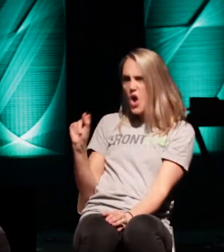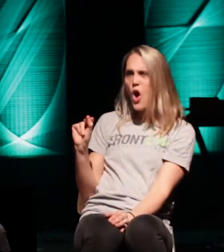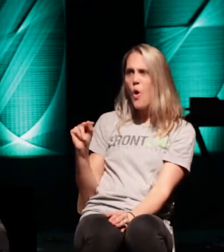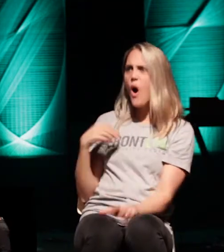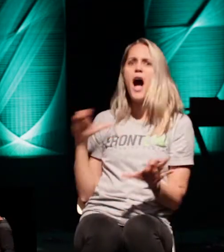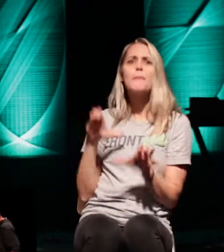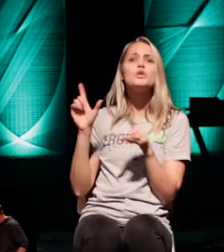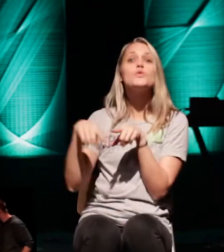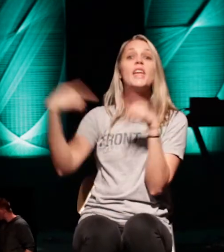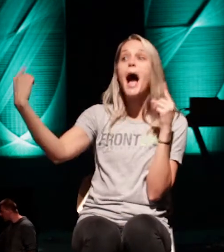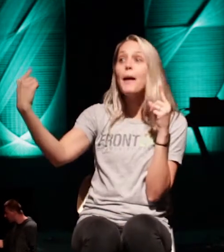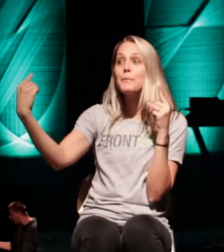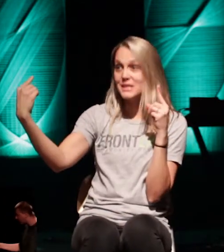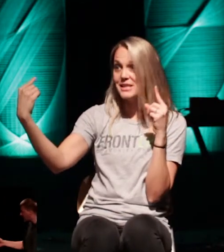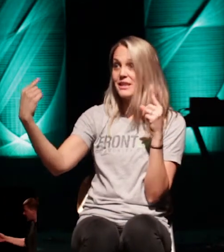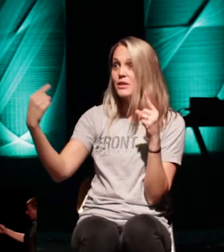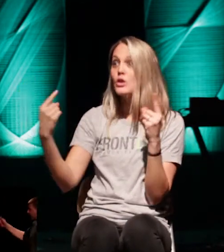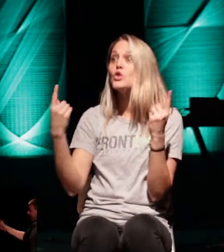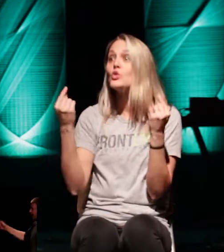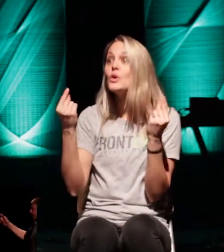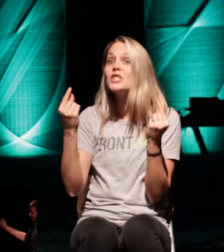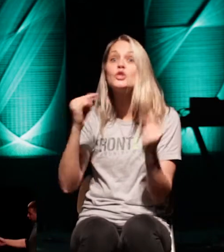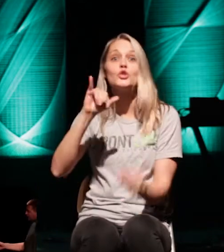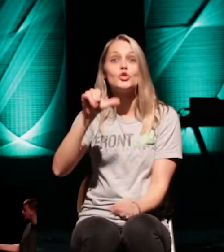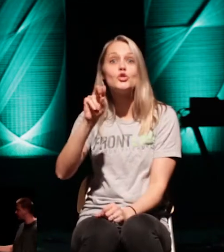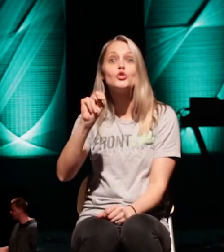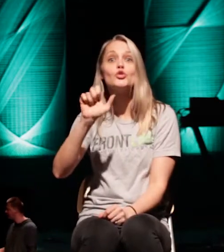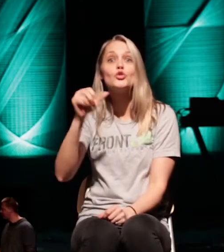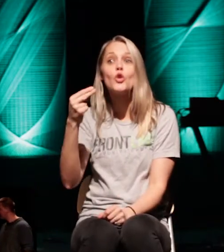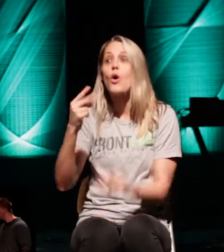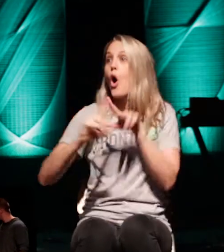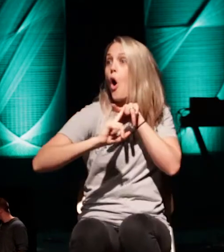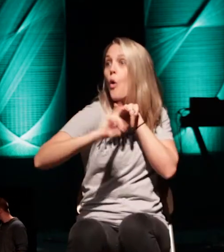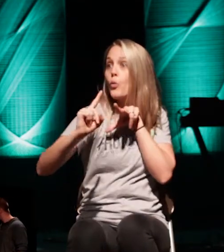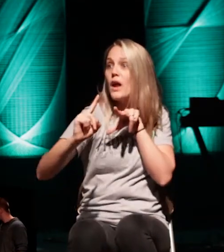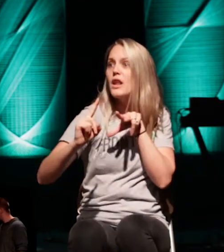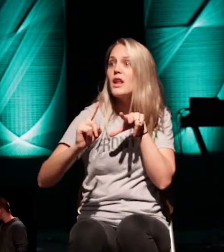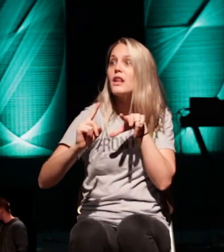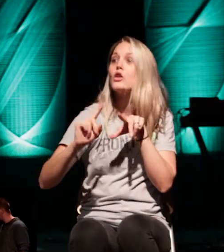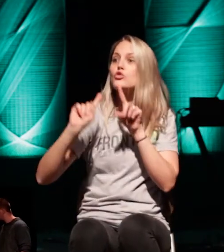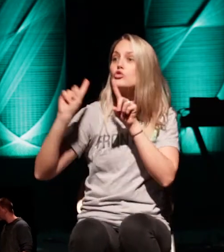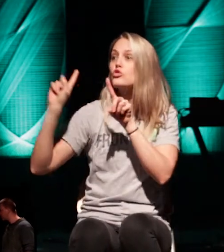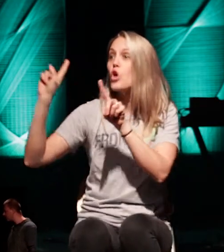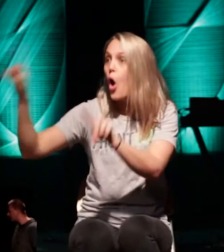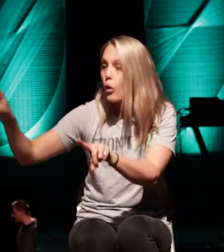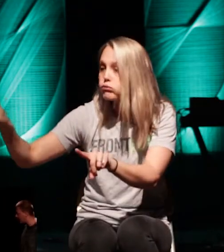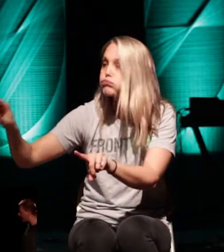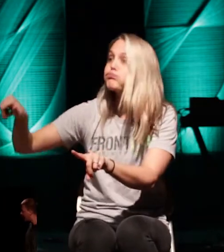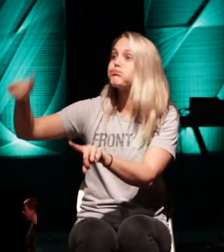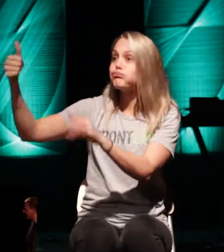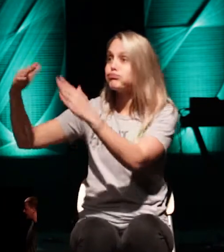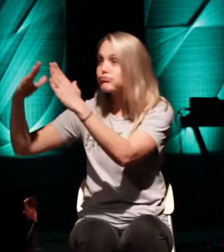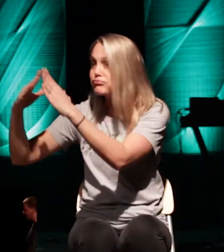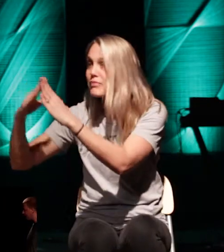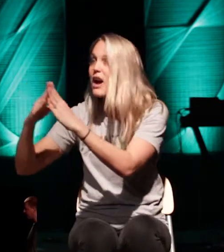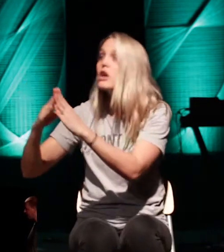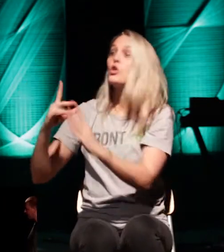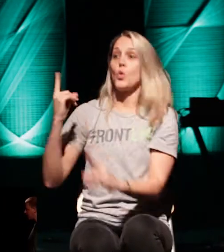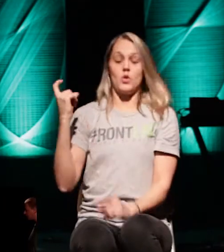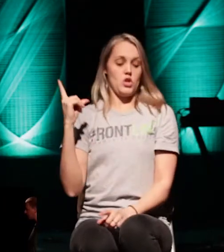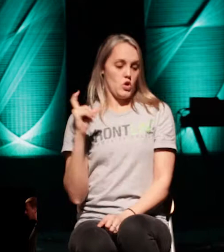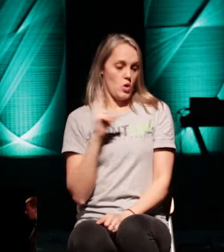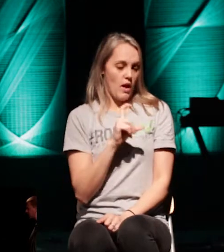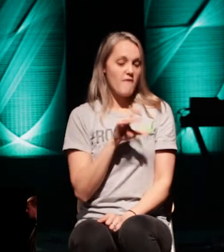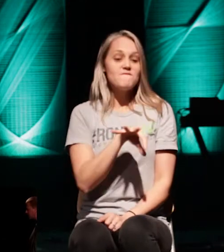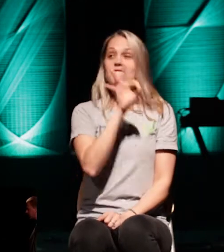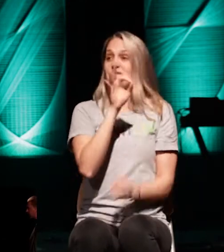So here's what Jonah says. But Jonah ran away from the Lord and headed for Tarshish. He went down to Joppa where he found a ship bound for that port. After paying the fare, he